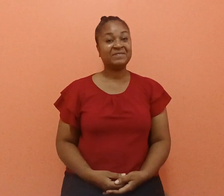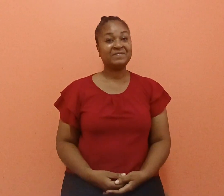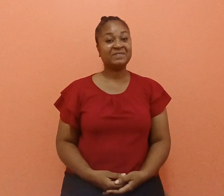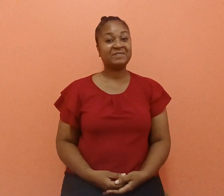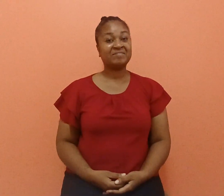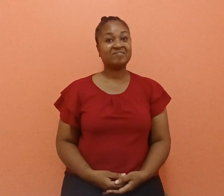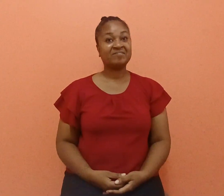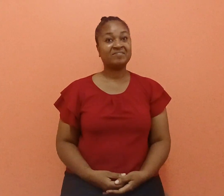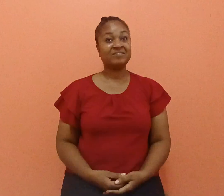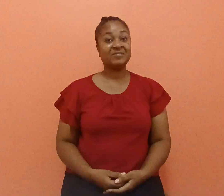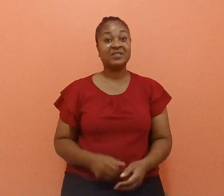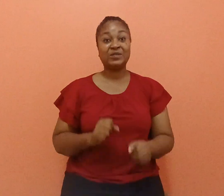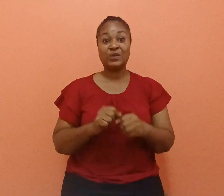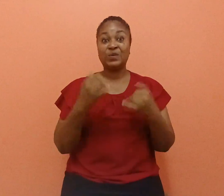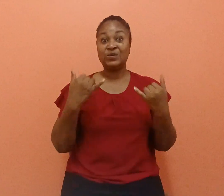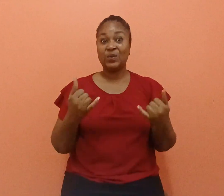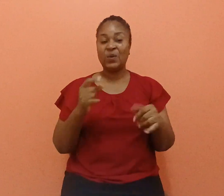So it's prayer time, boys and girls.